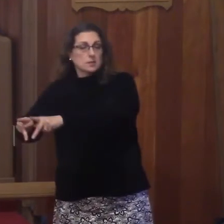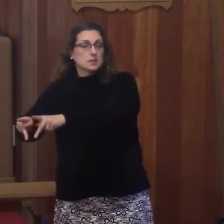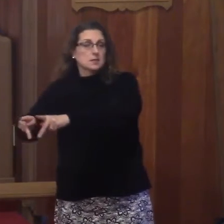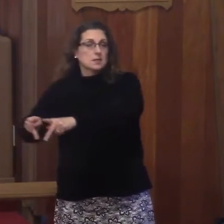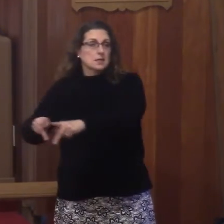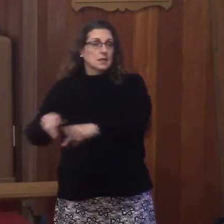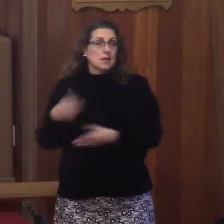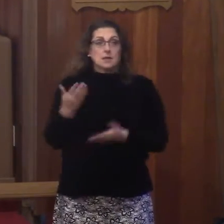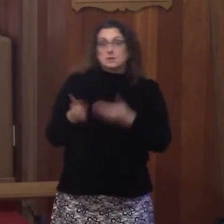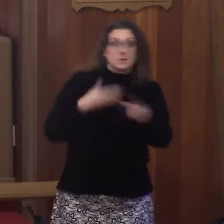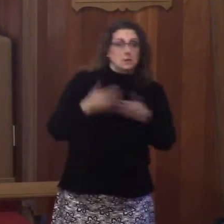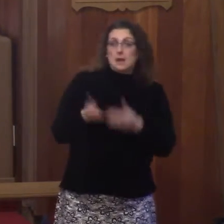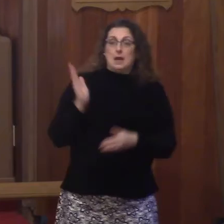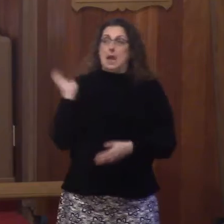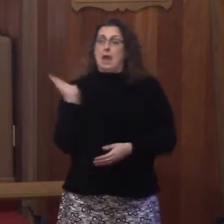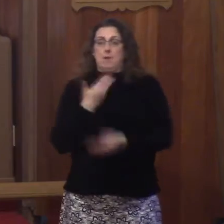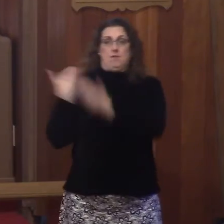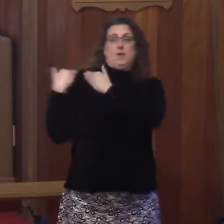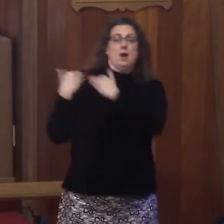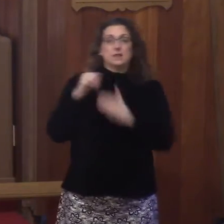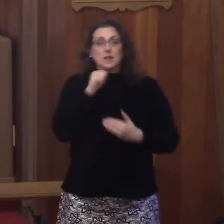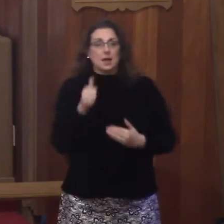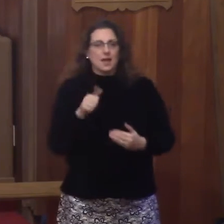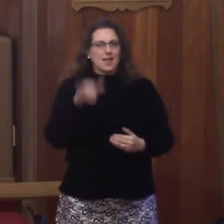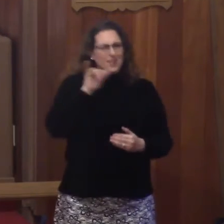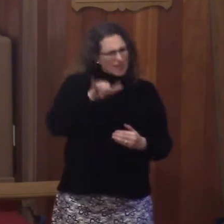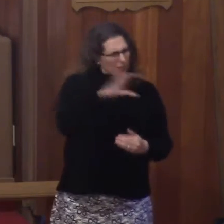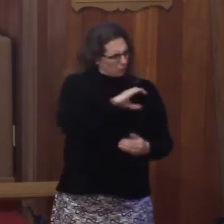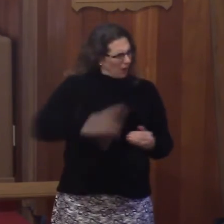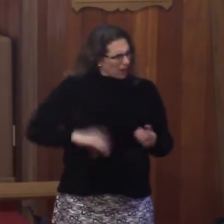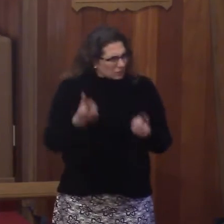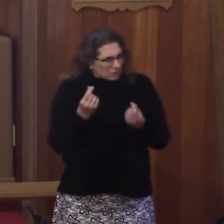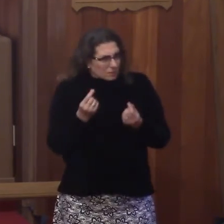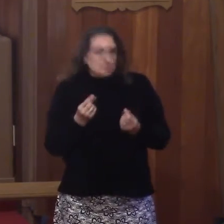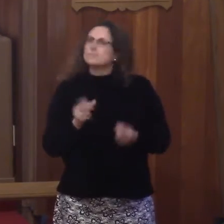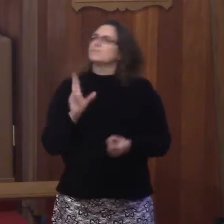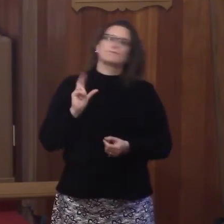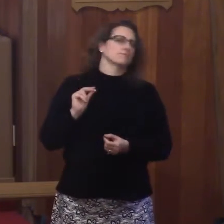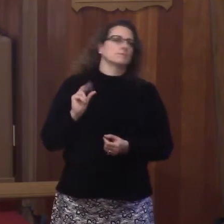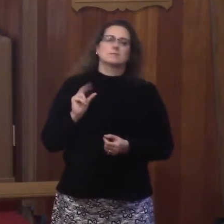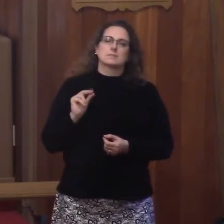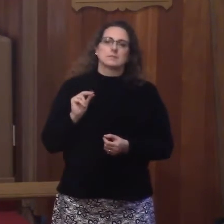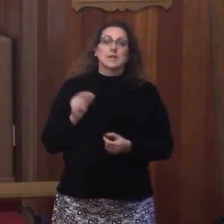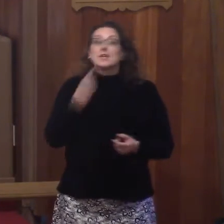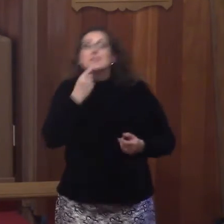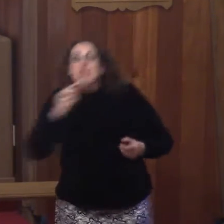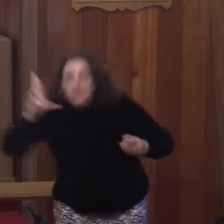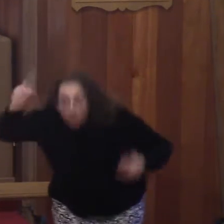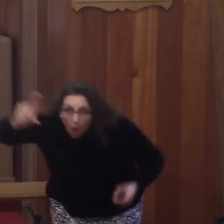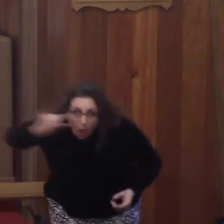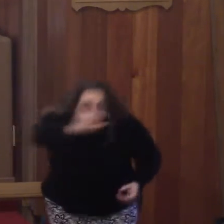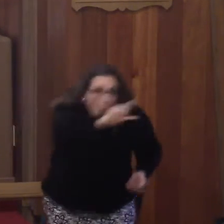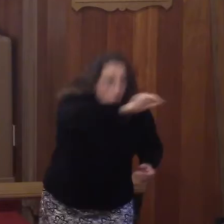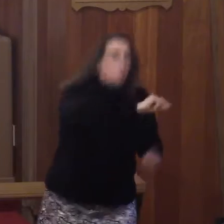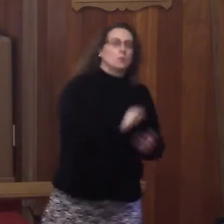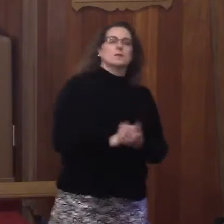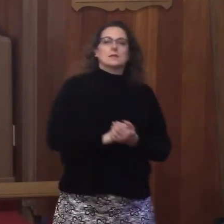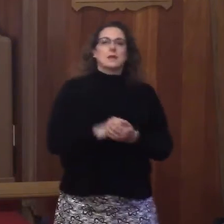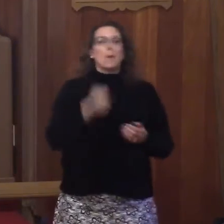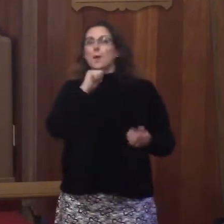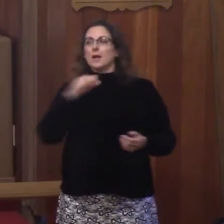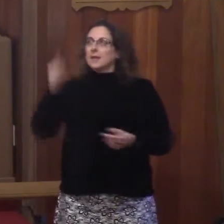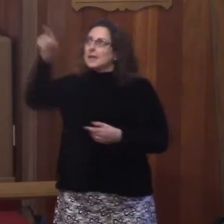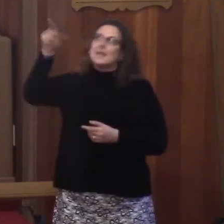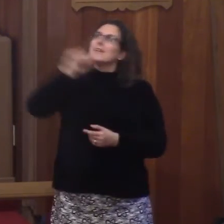Even if it is our fault we do that. Is that what Christ did? Everyone say no. No! He